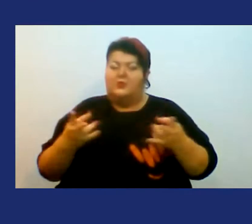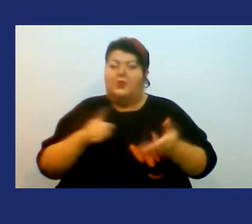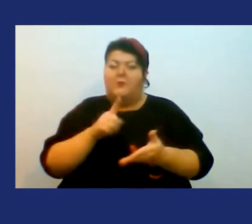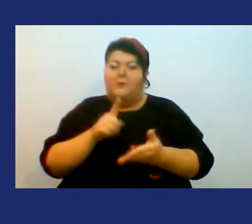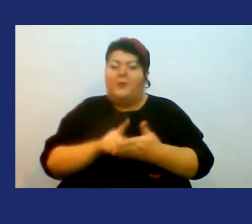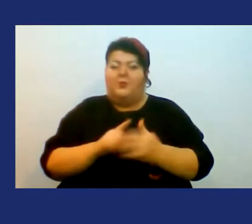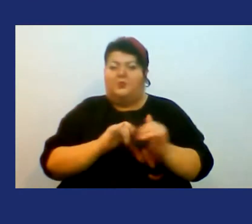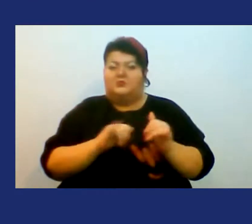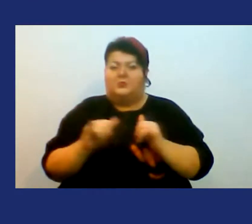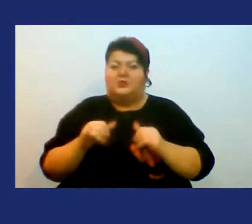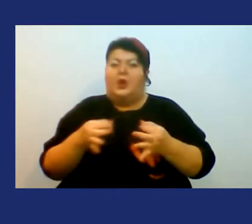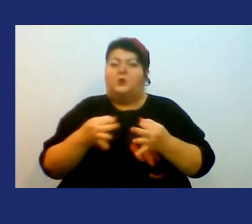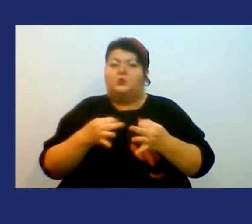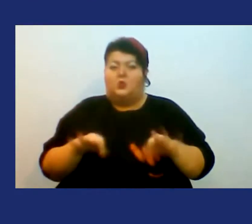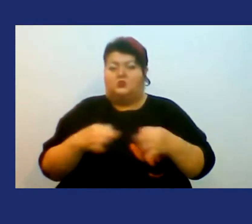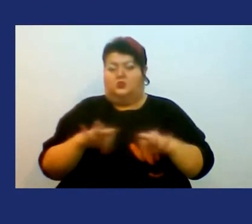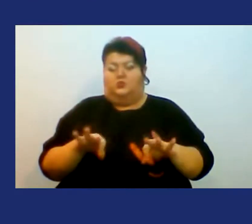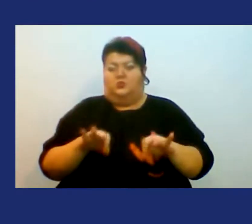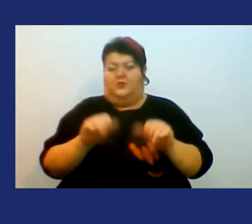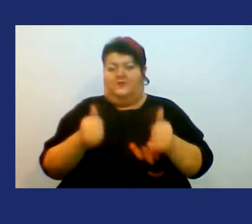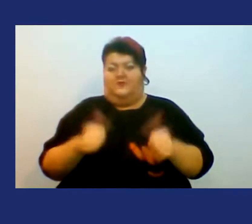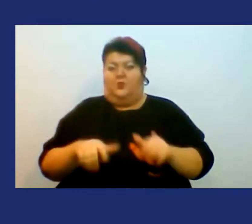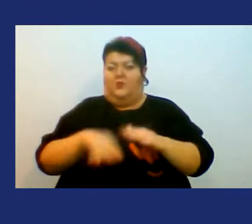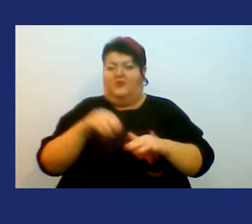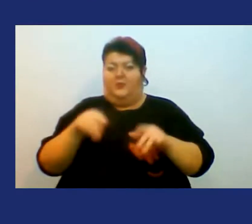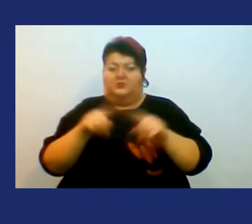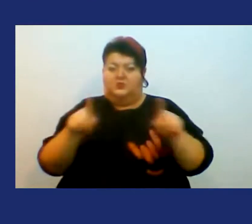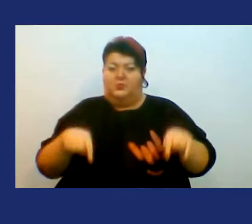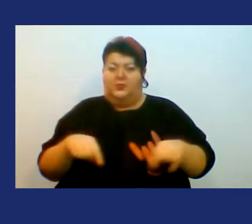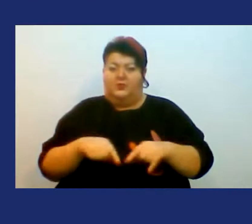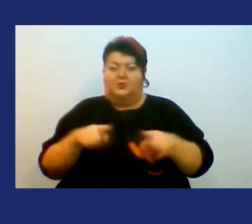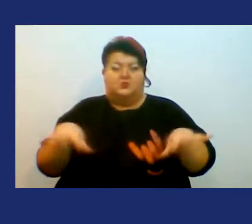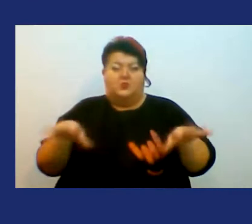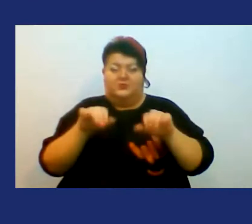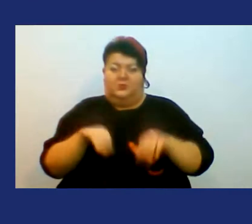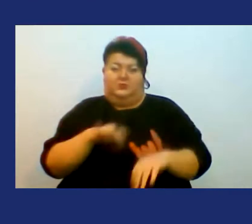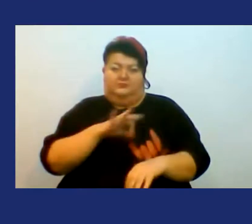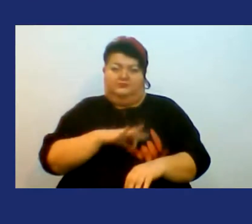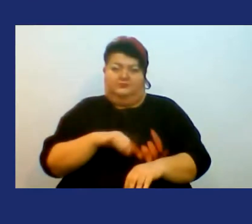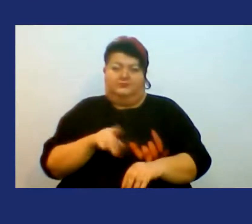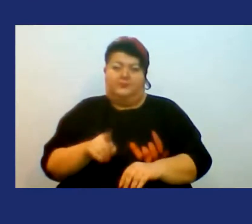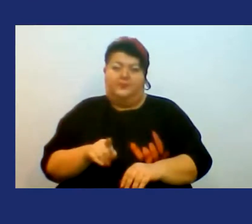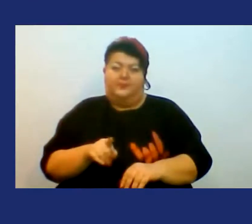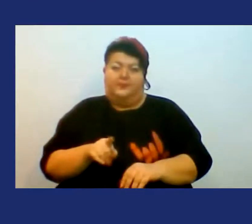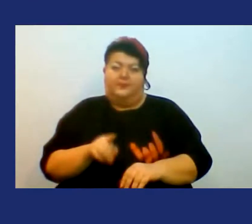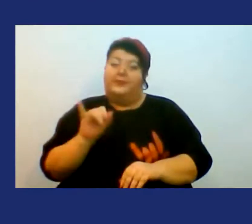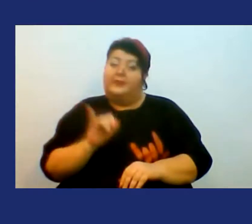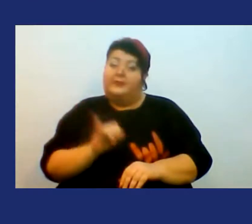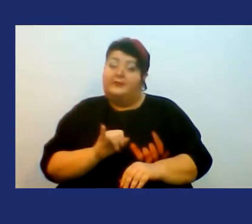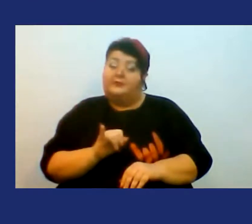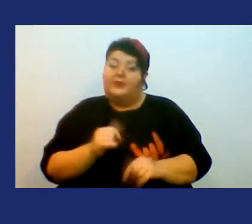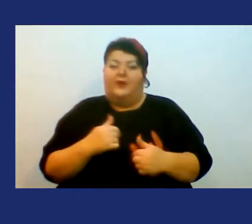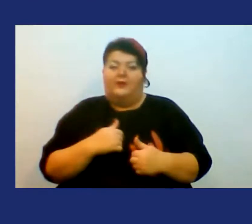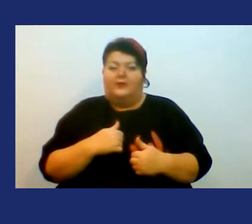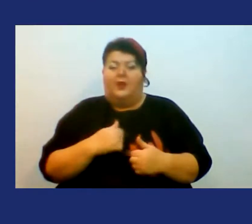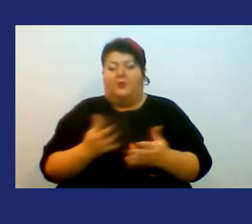discussion to ensure that the next elections will enjoy the ballots that would be accessible